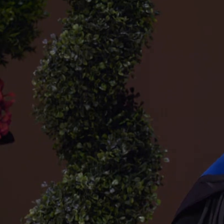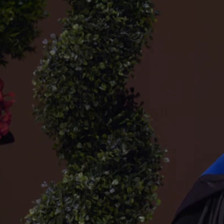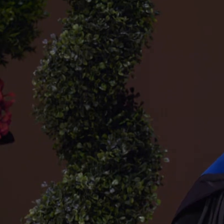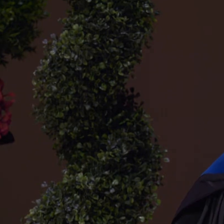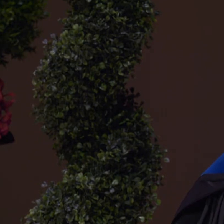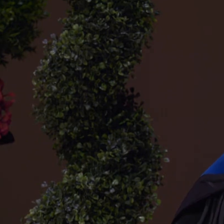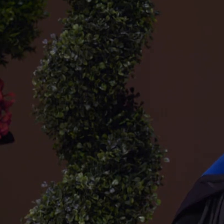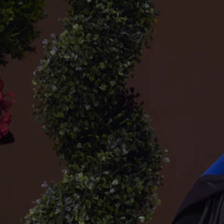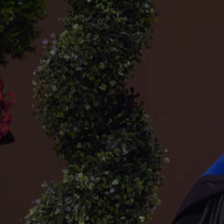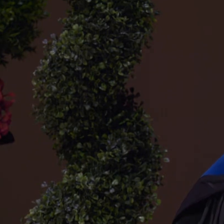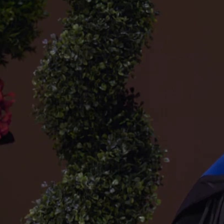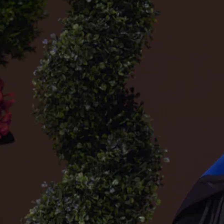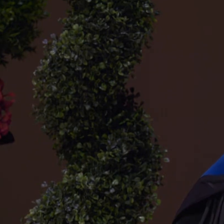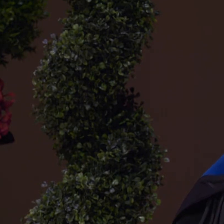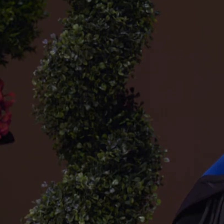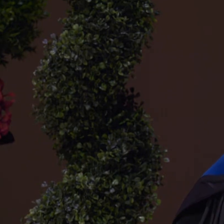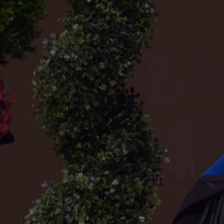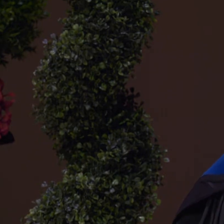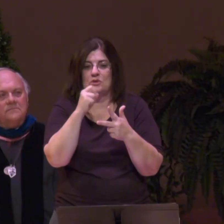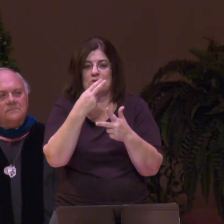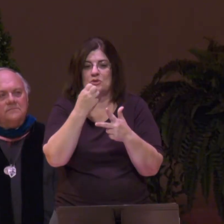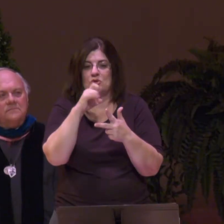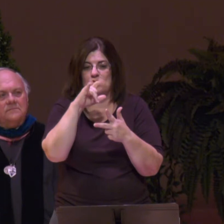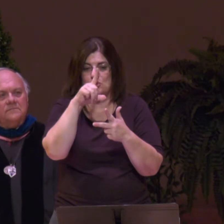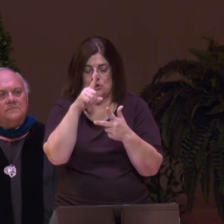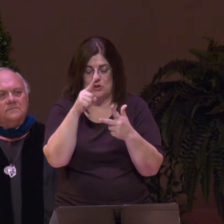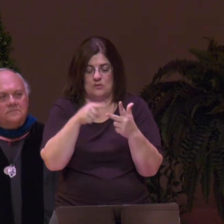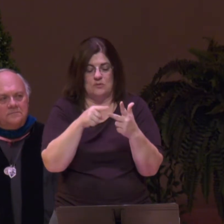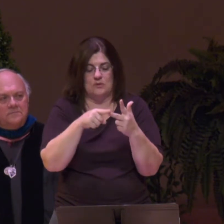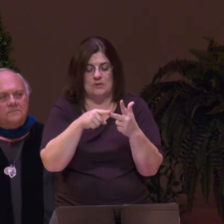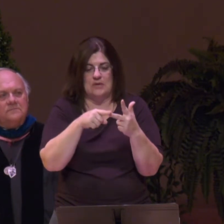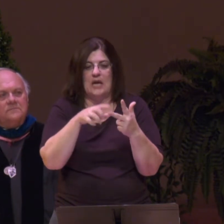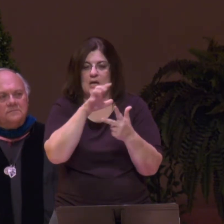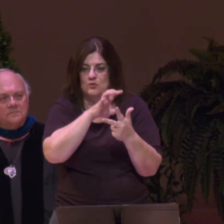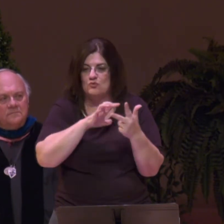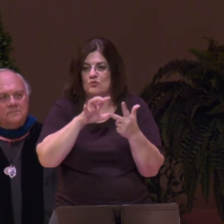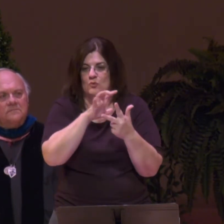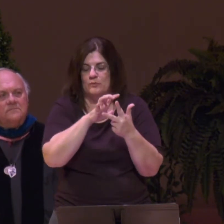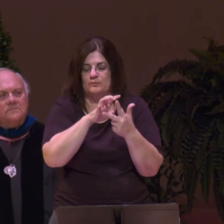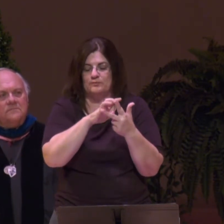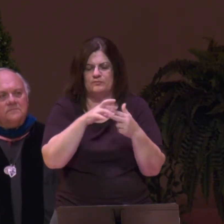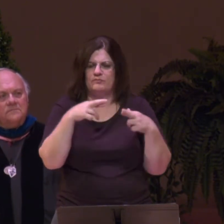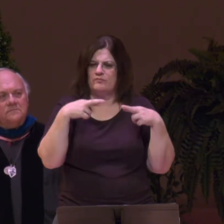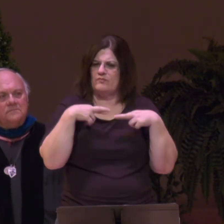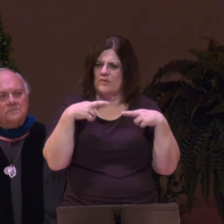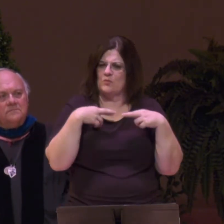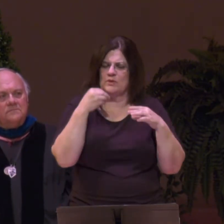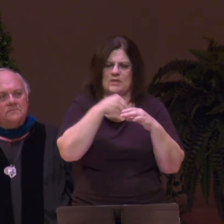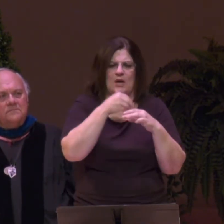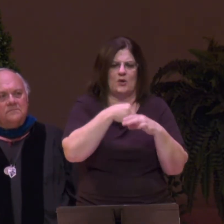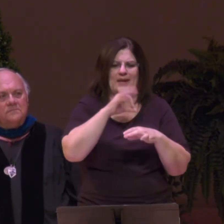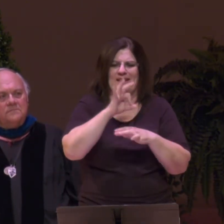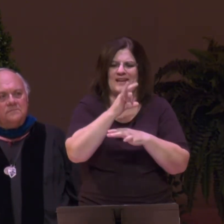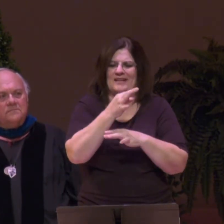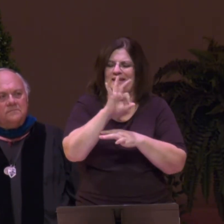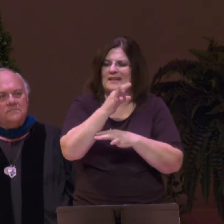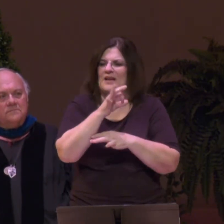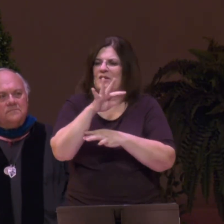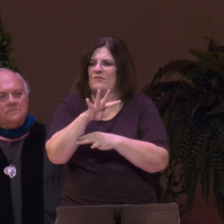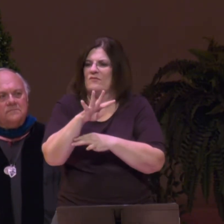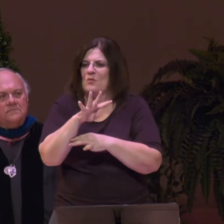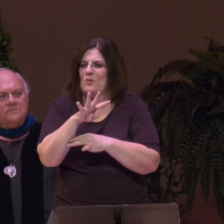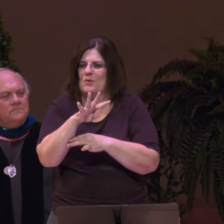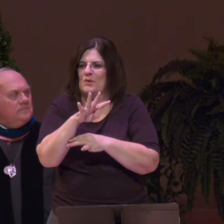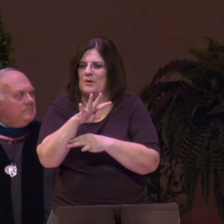in my estimation, and he retired as a colonel in 1974. He was indeed what I would label a